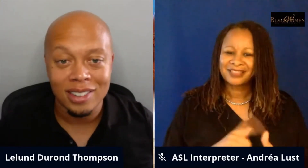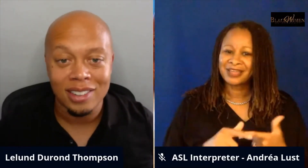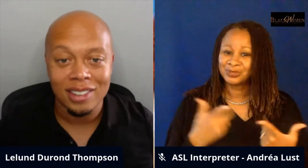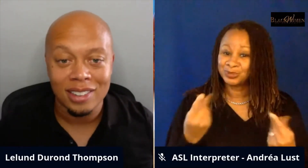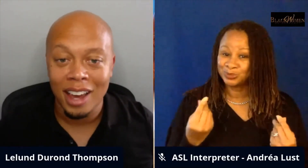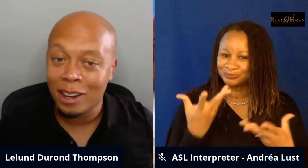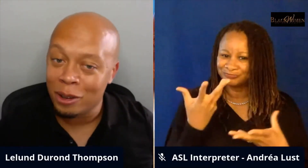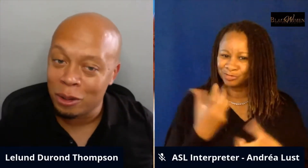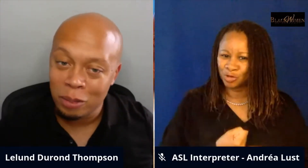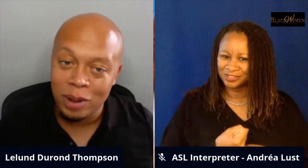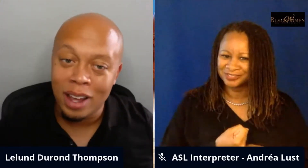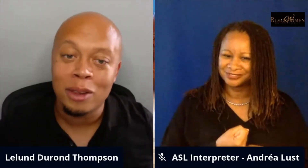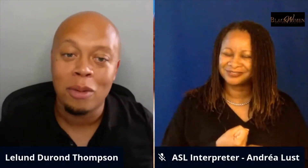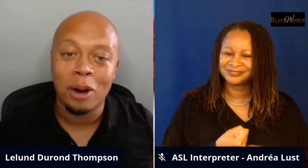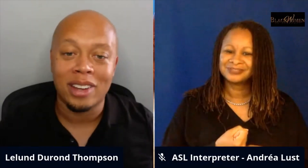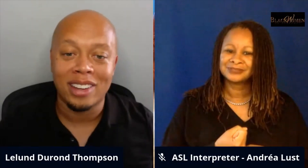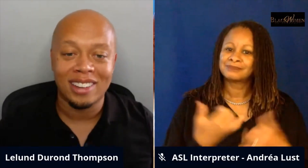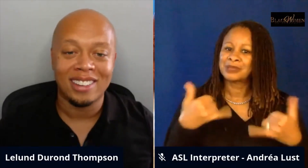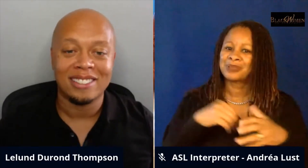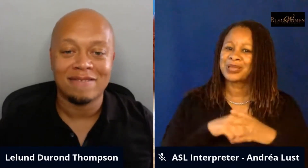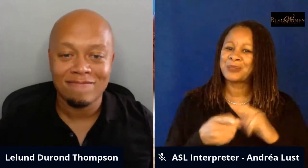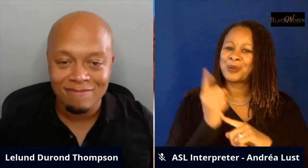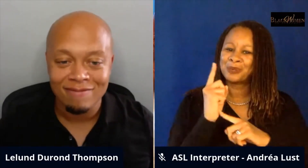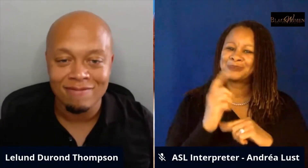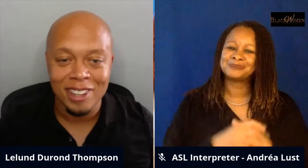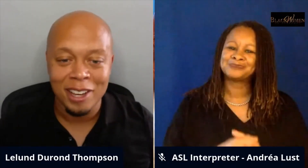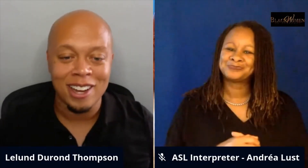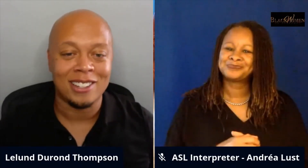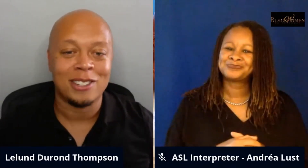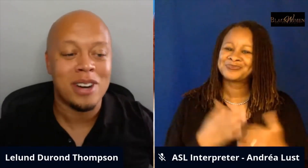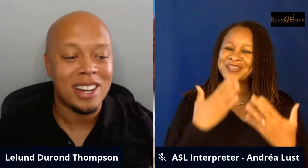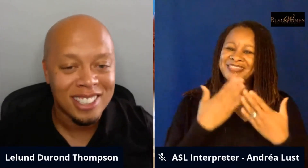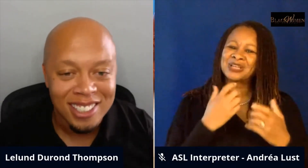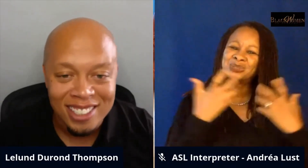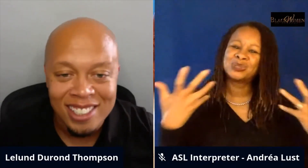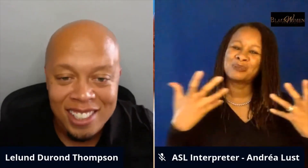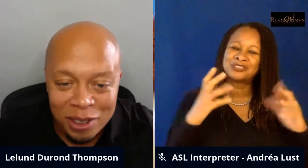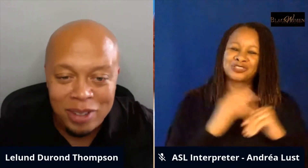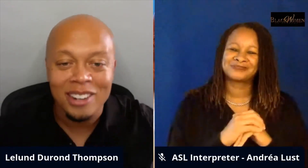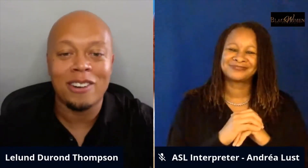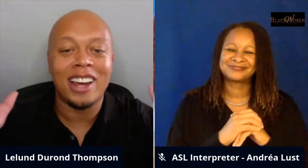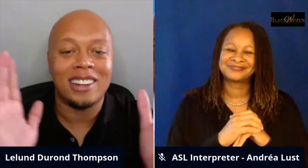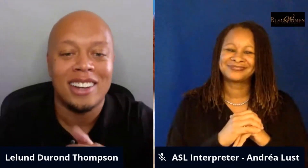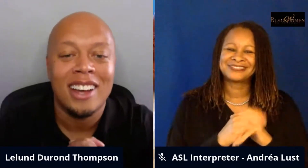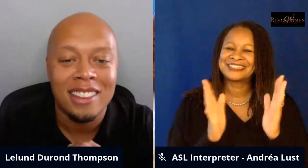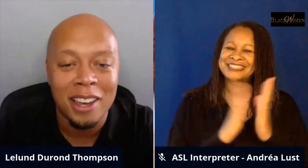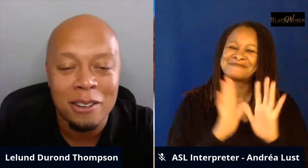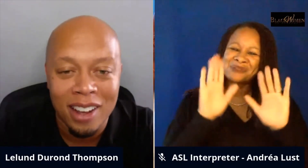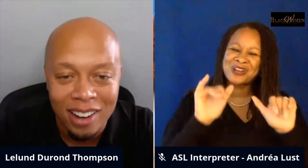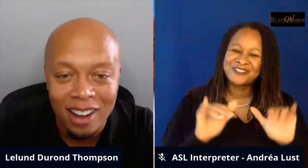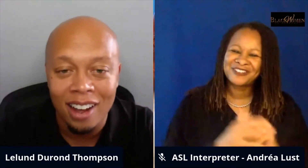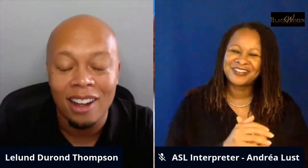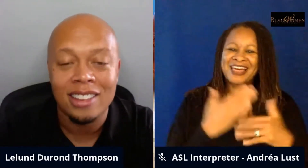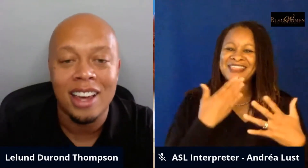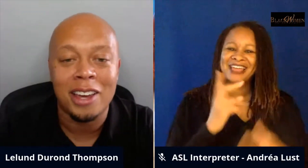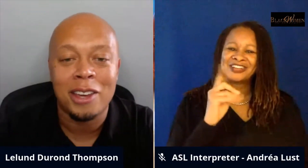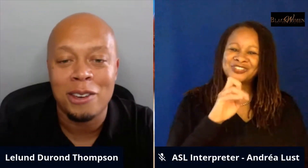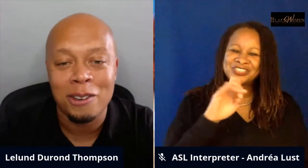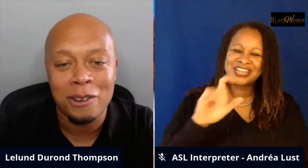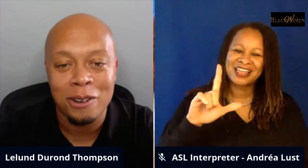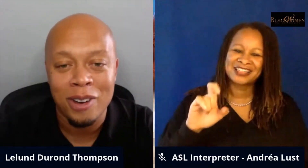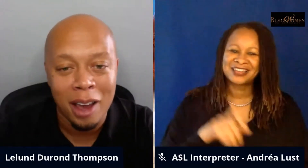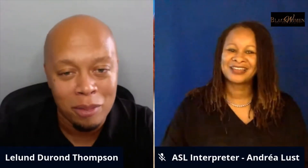trust and you play in the moment. Thank you guys so much. It's been great. Thank you, Danielle.